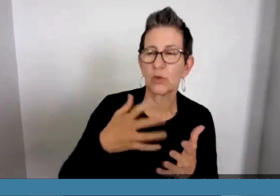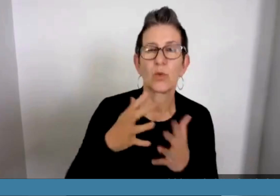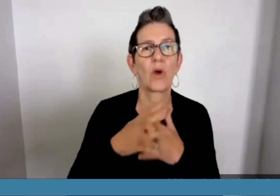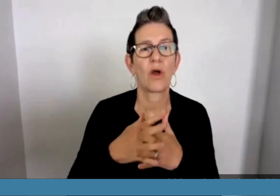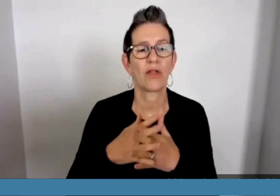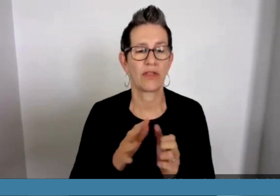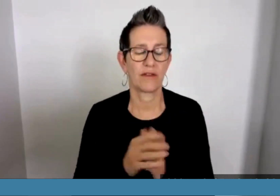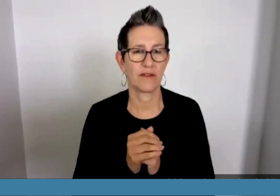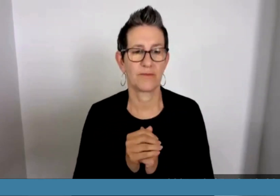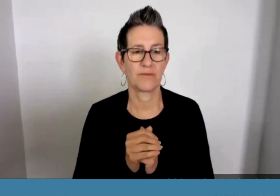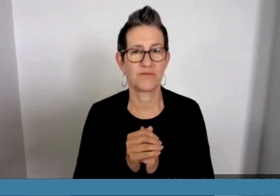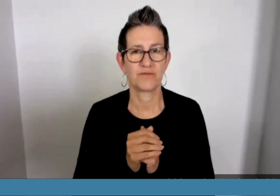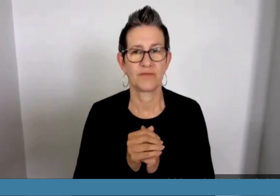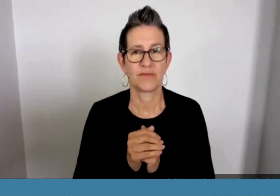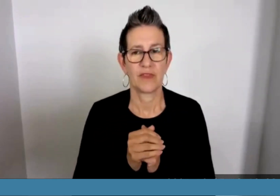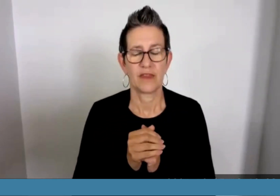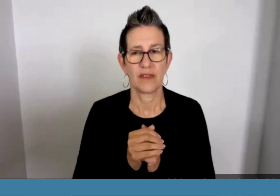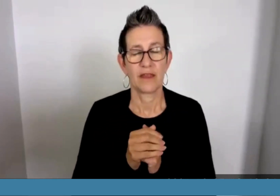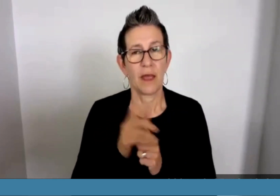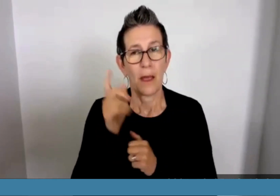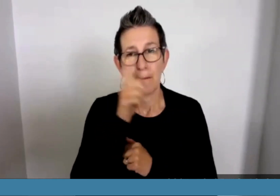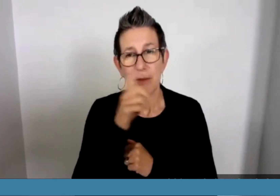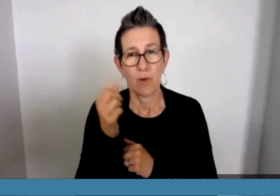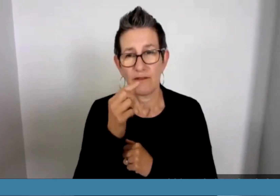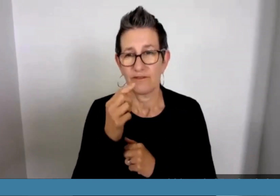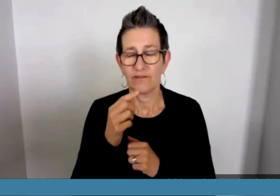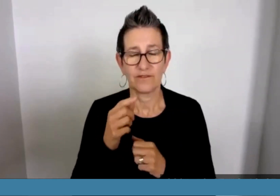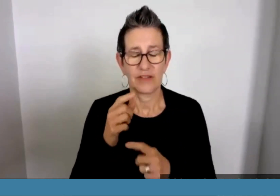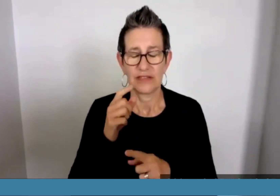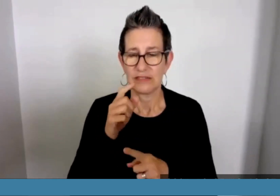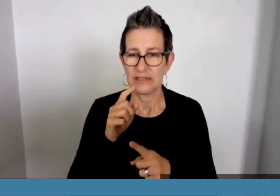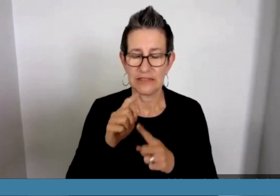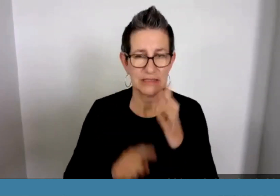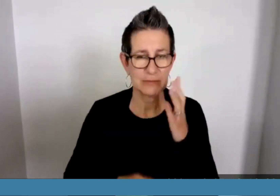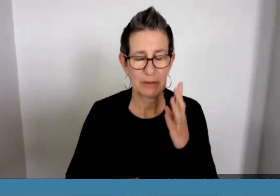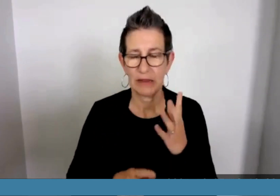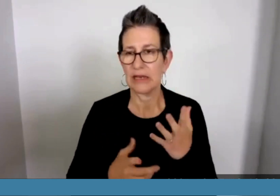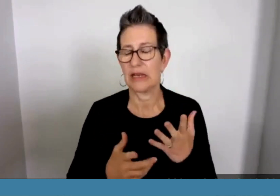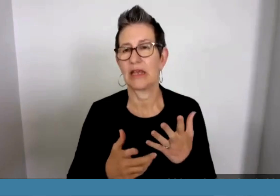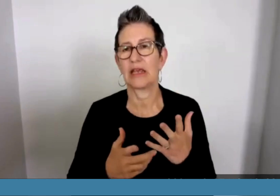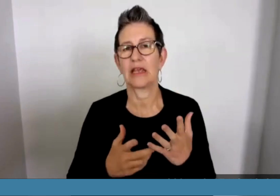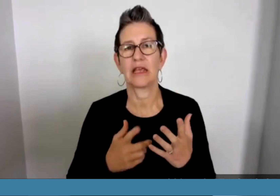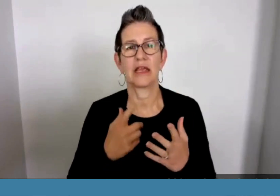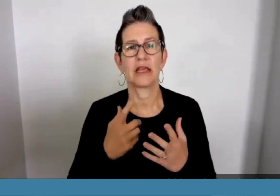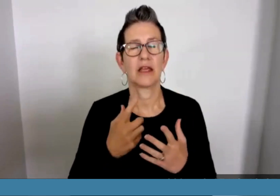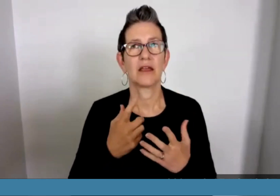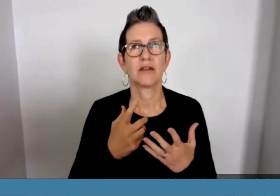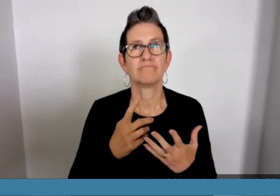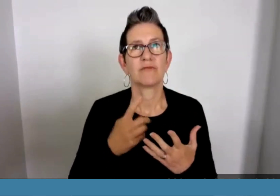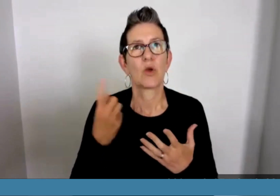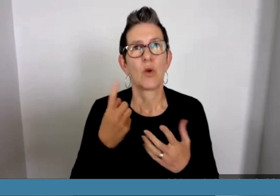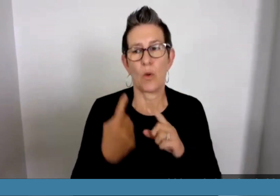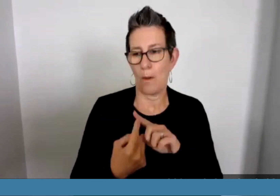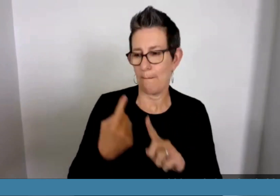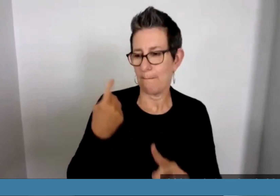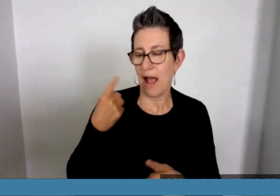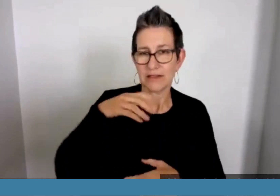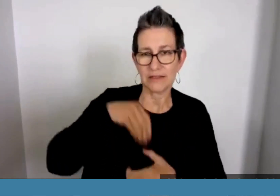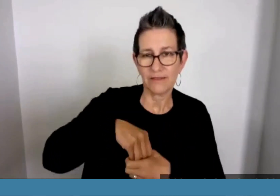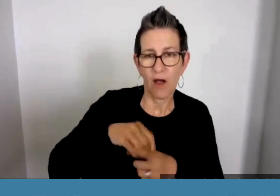of the experience of people with disability in research projects and what they've seen work well, and what they know